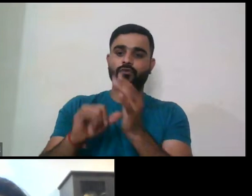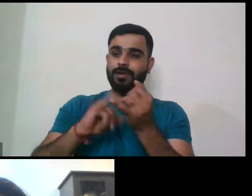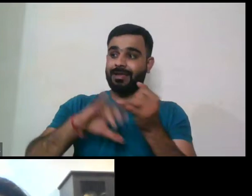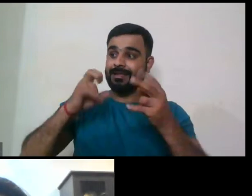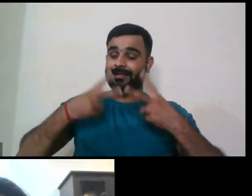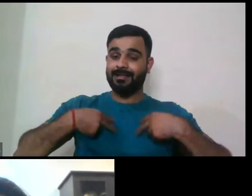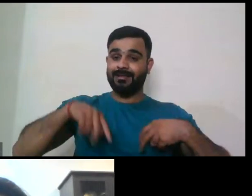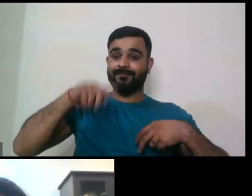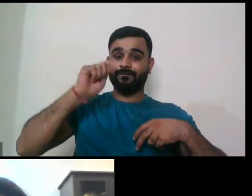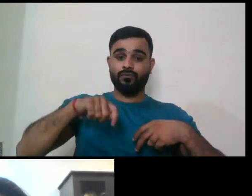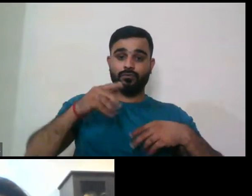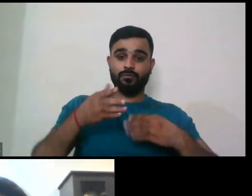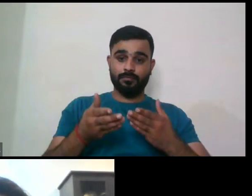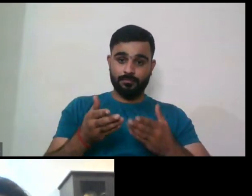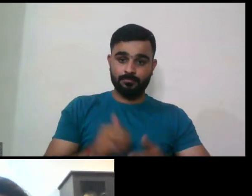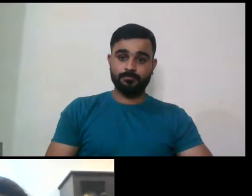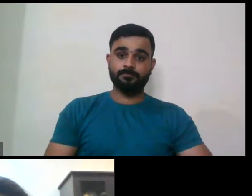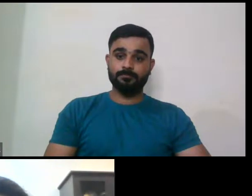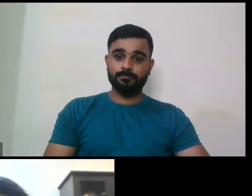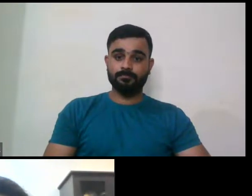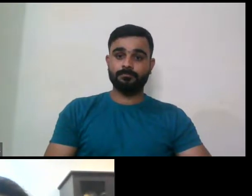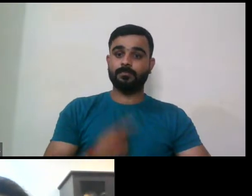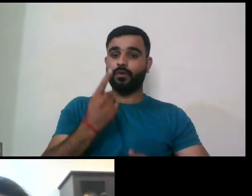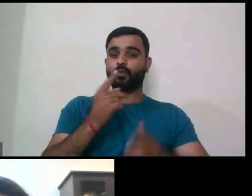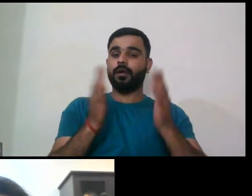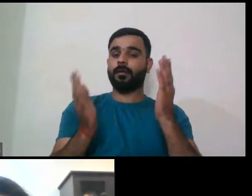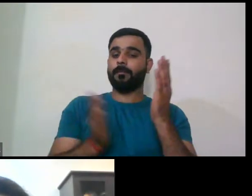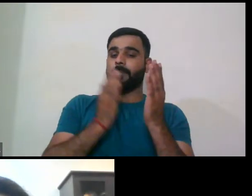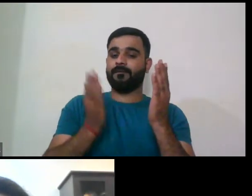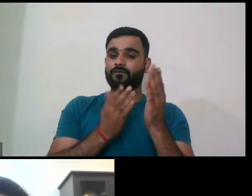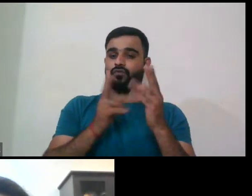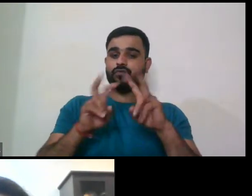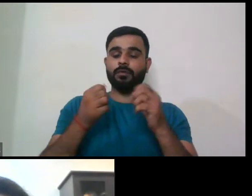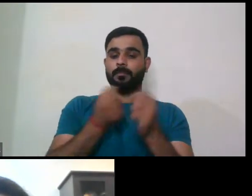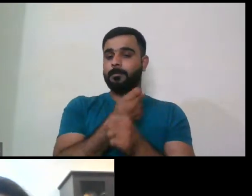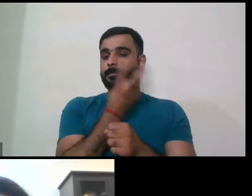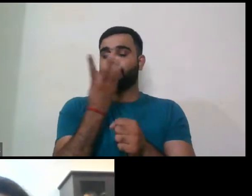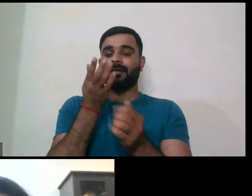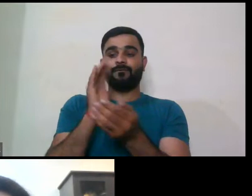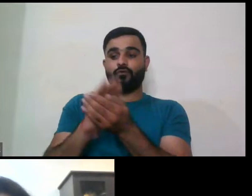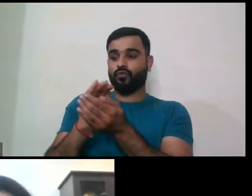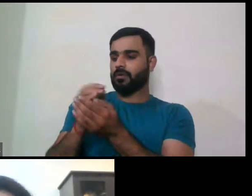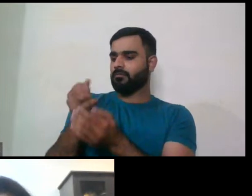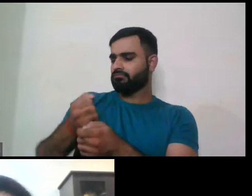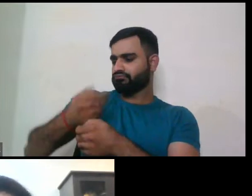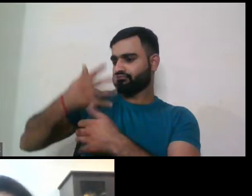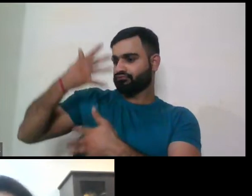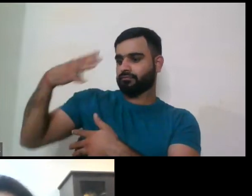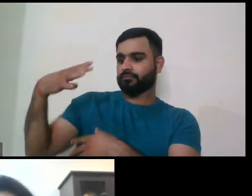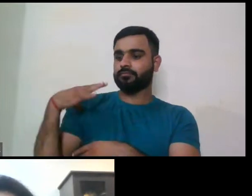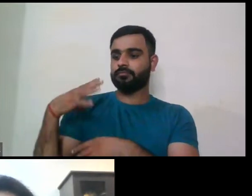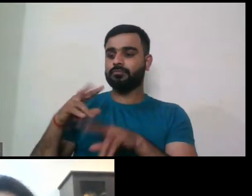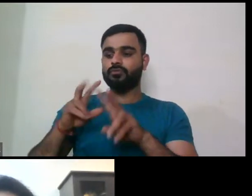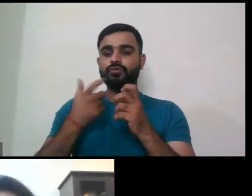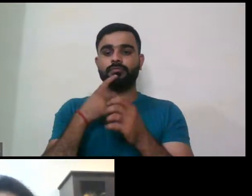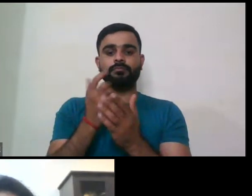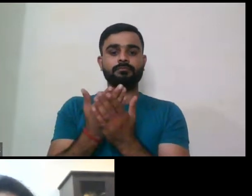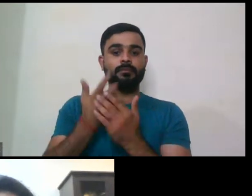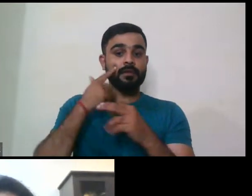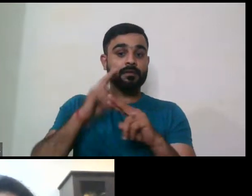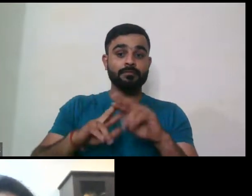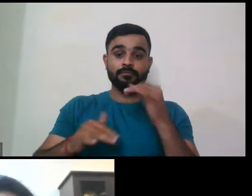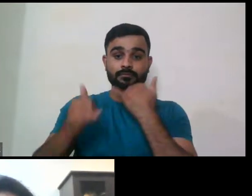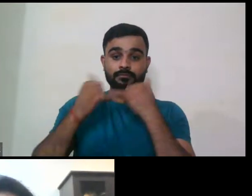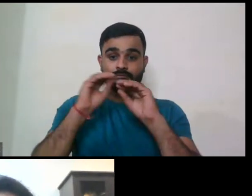comes out with this one pager where it talks about how many pending cases there are. And currently, if I'm not mistaken, there are